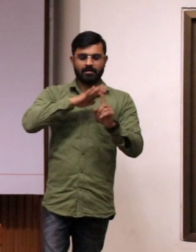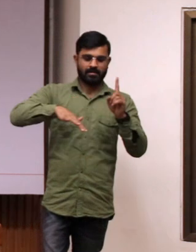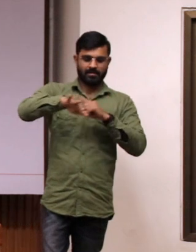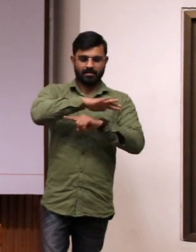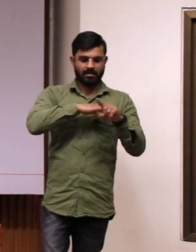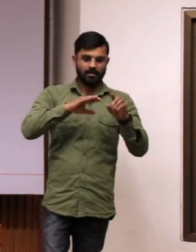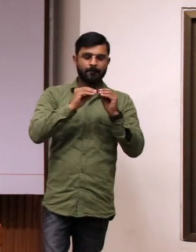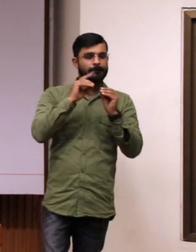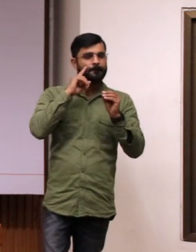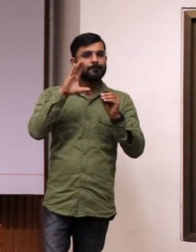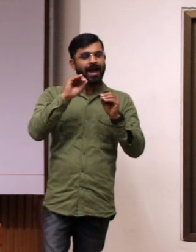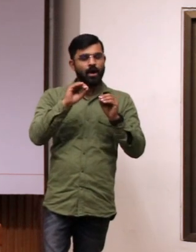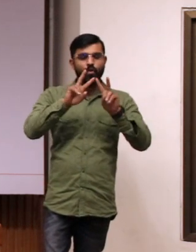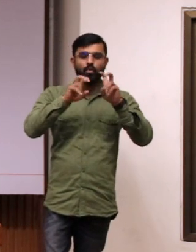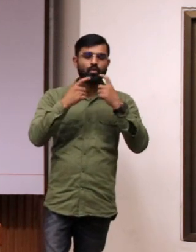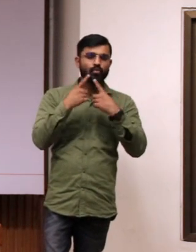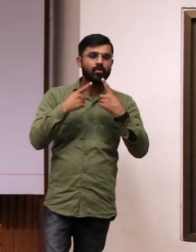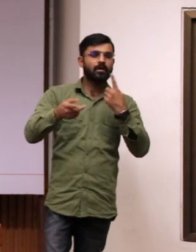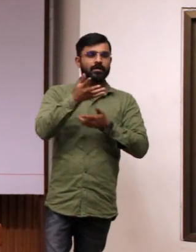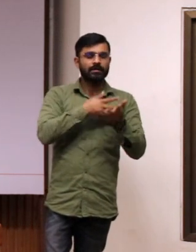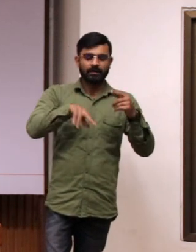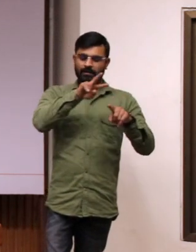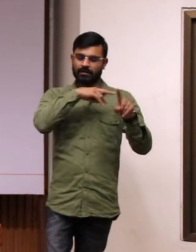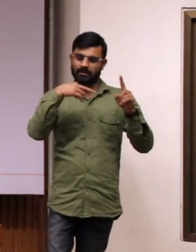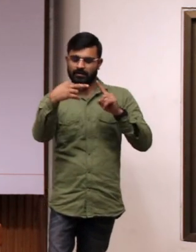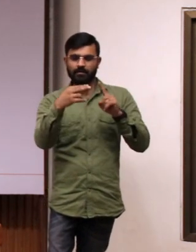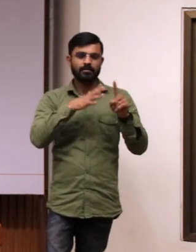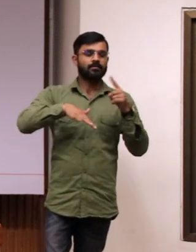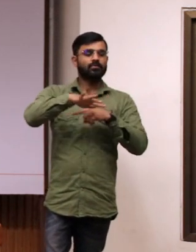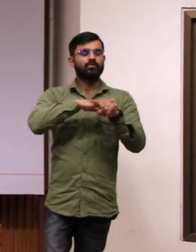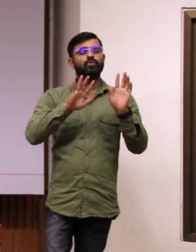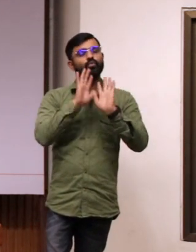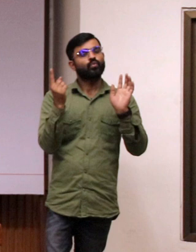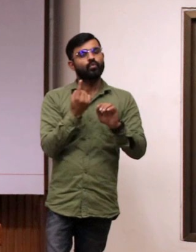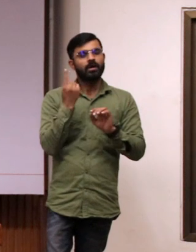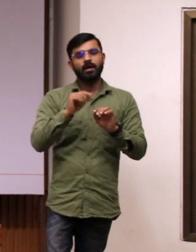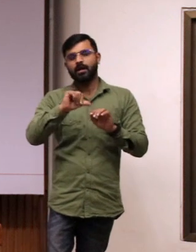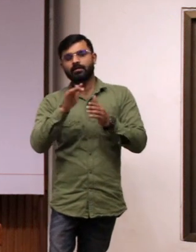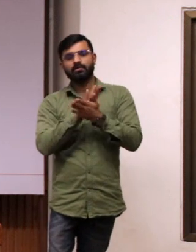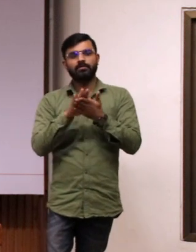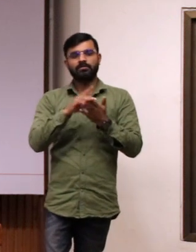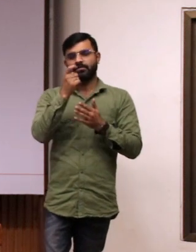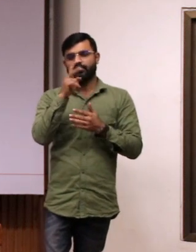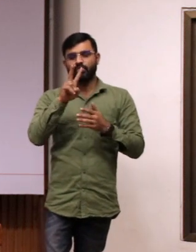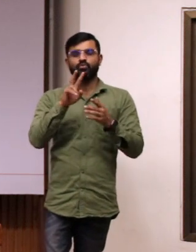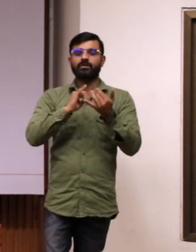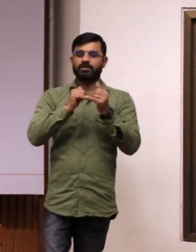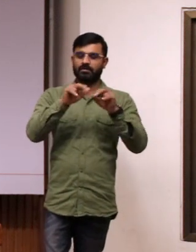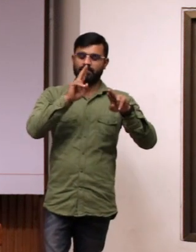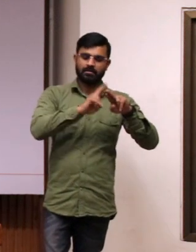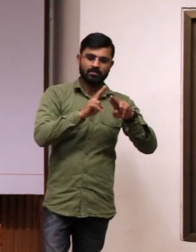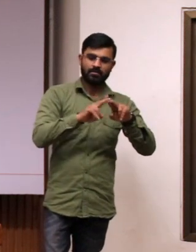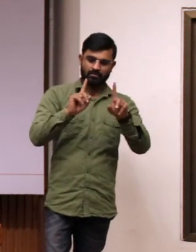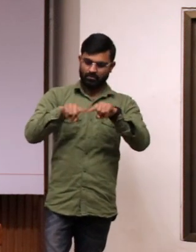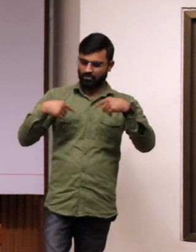Environmental Biology, only talking about biological aspect of environment, nothing else. And there were 72 faculty members. There were no